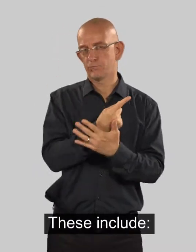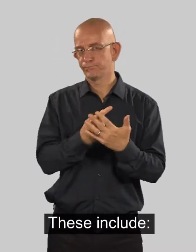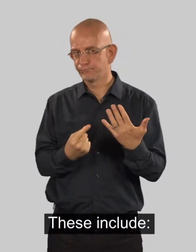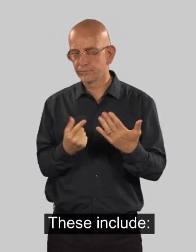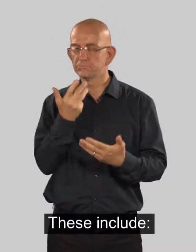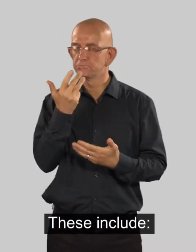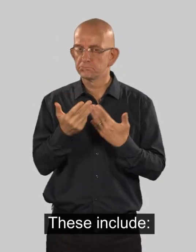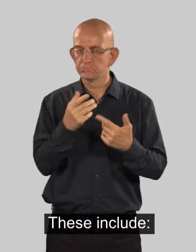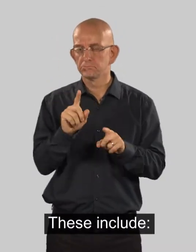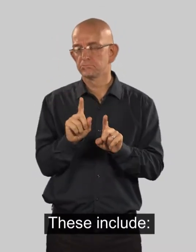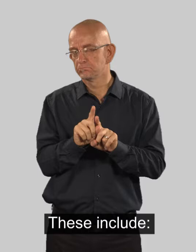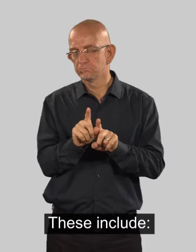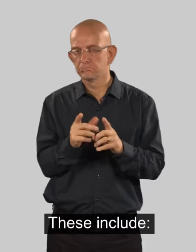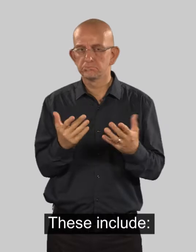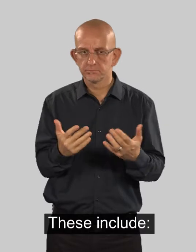These include